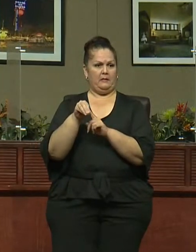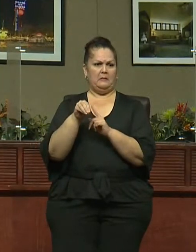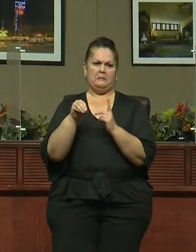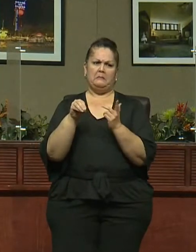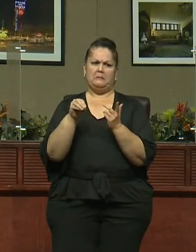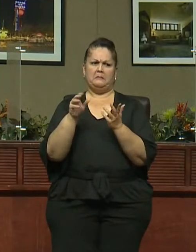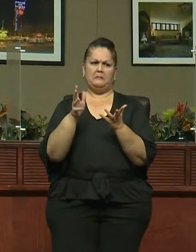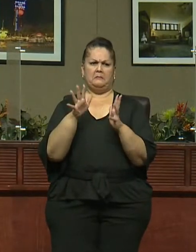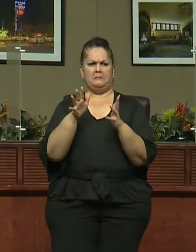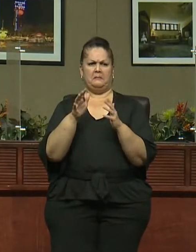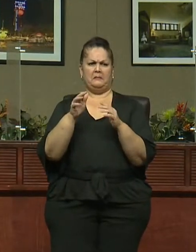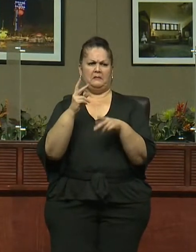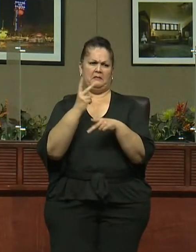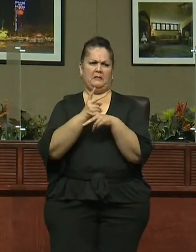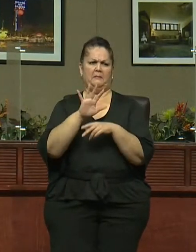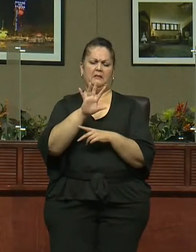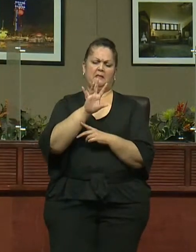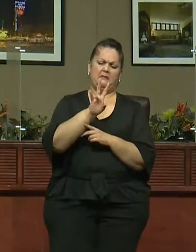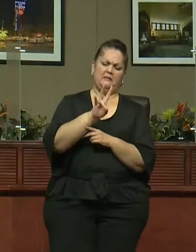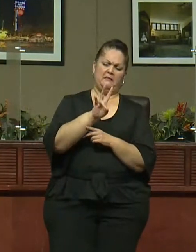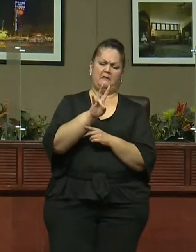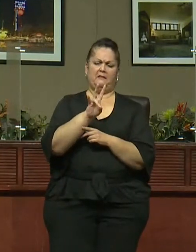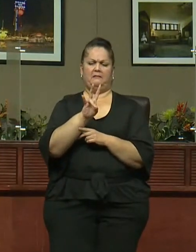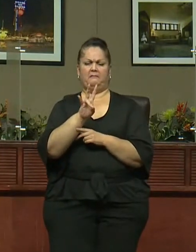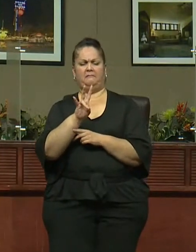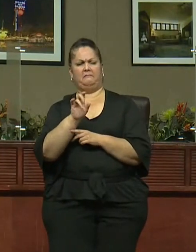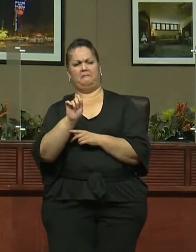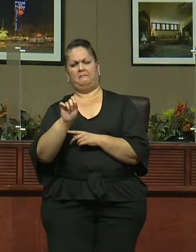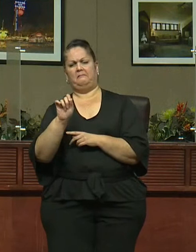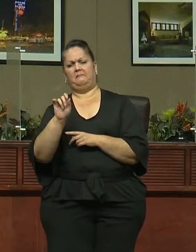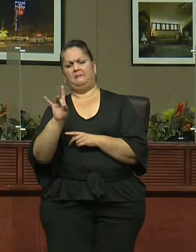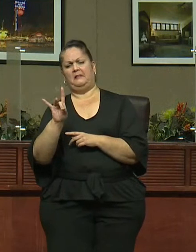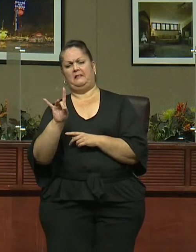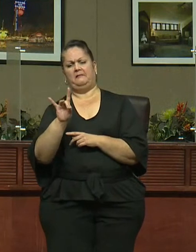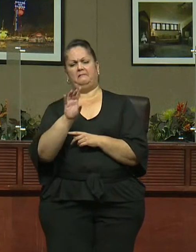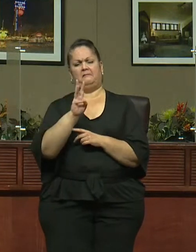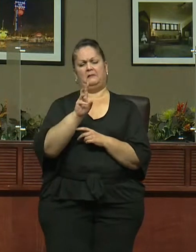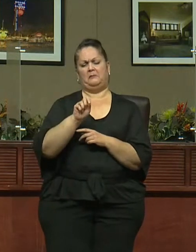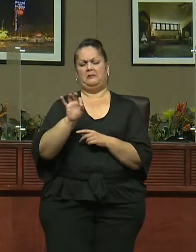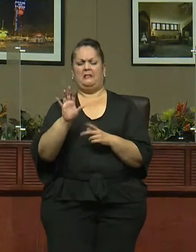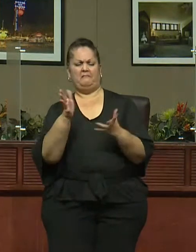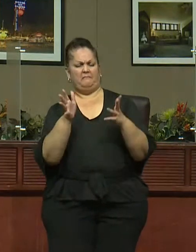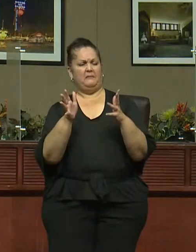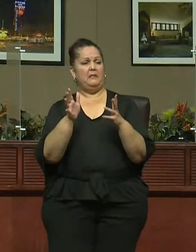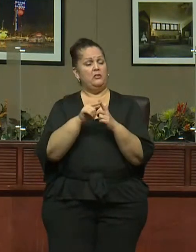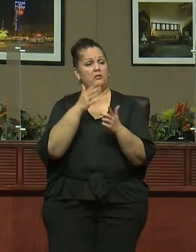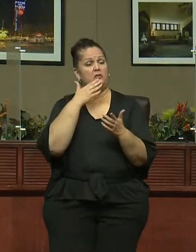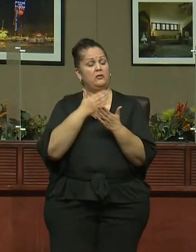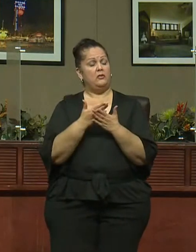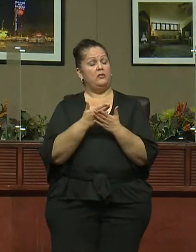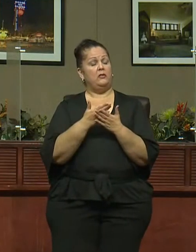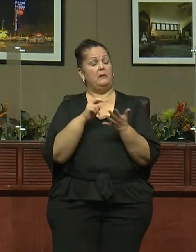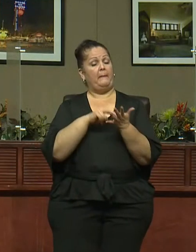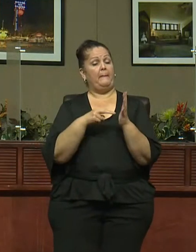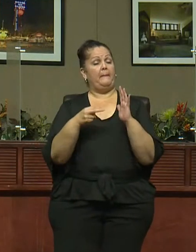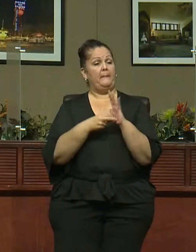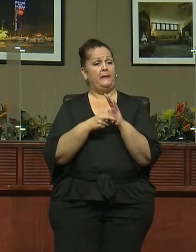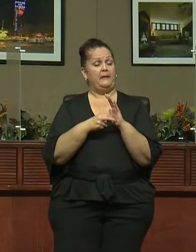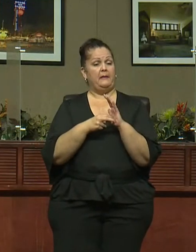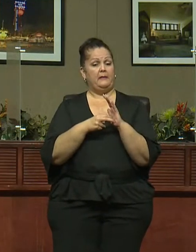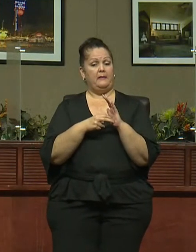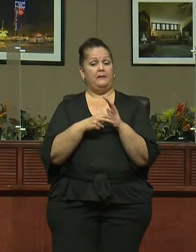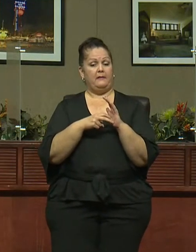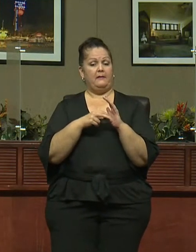level, 7, 8, 6, 9. So that's a good thing. That's an indication that those may be the